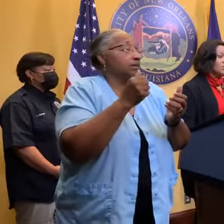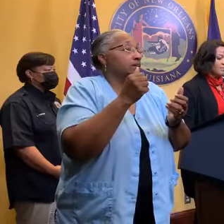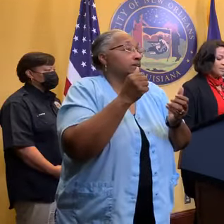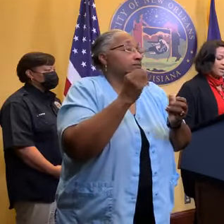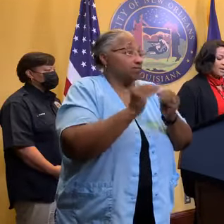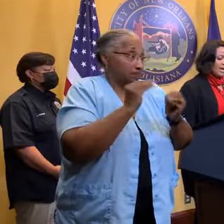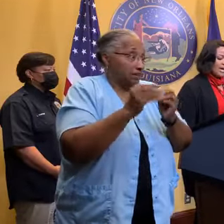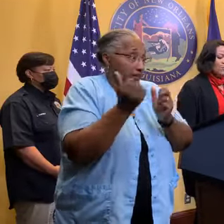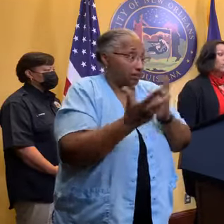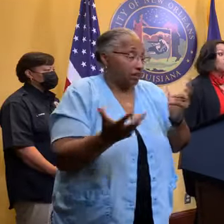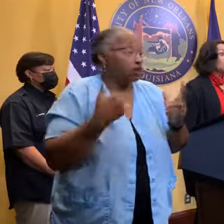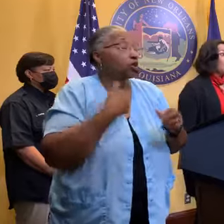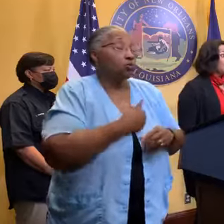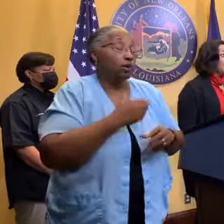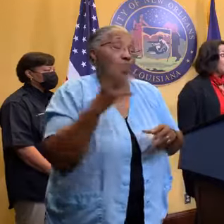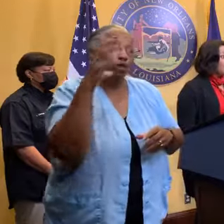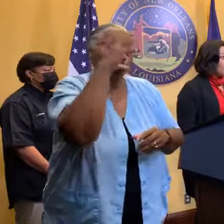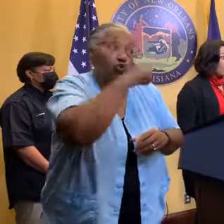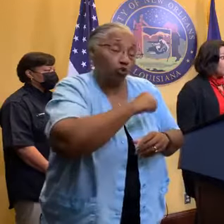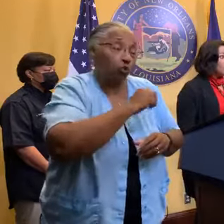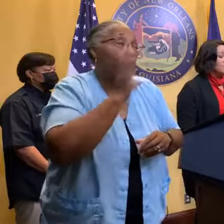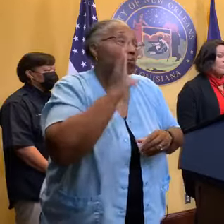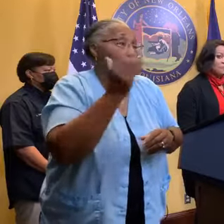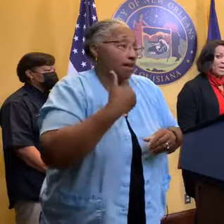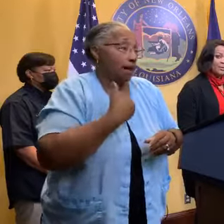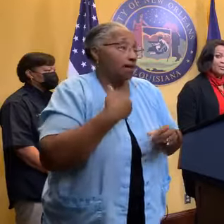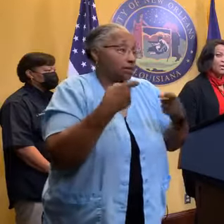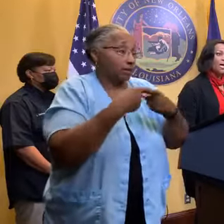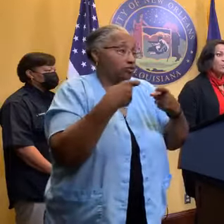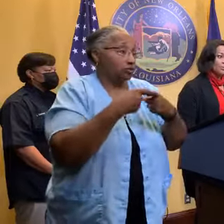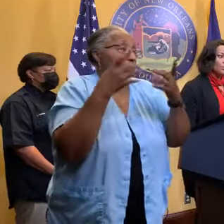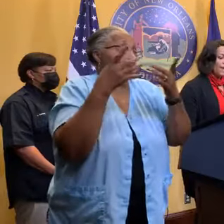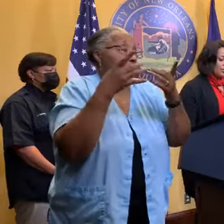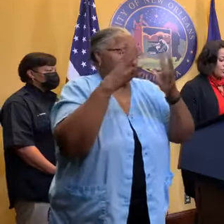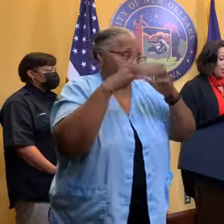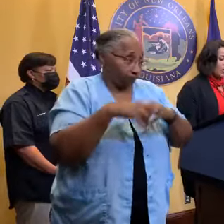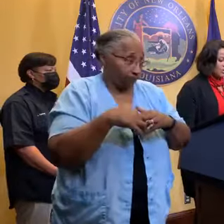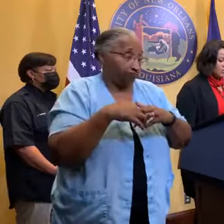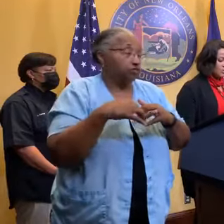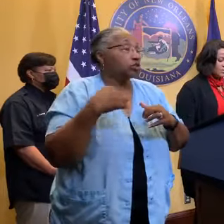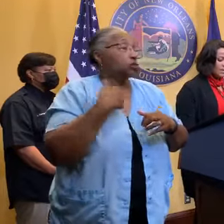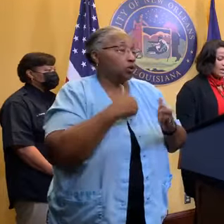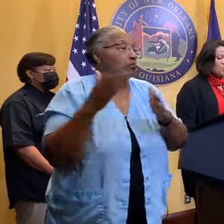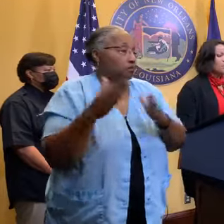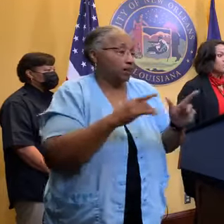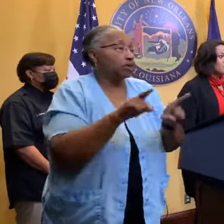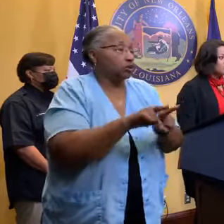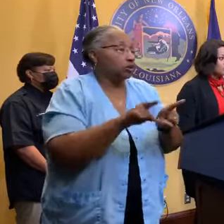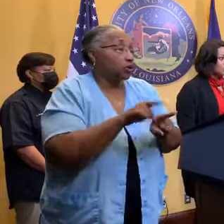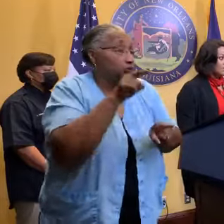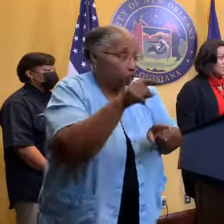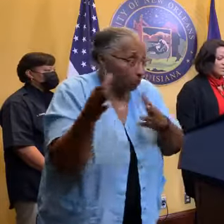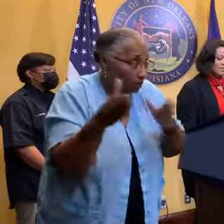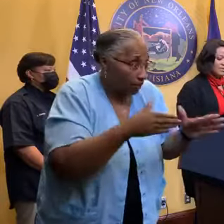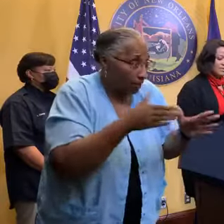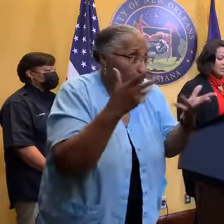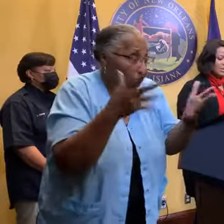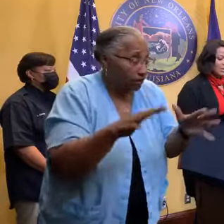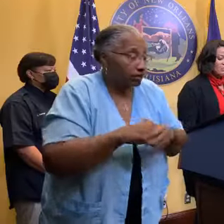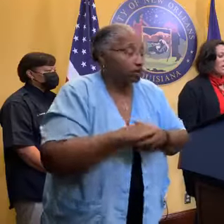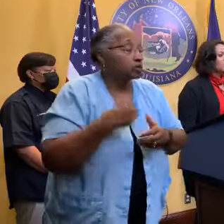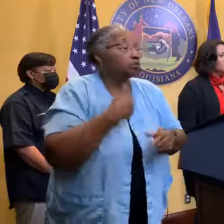storm, and we know you all have heeded the call to be prepared, and we're prepared also. And we will send crews into the